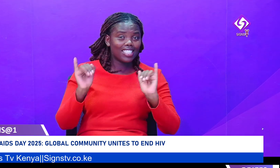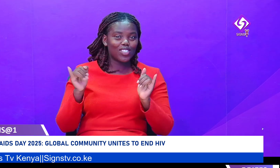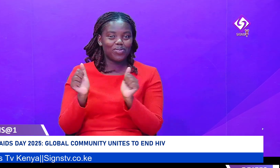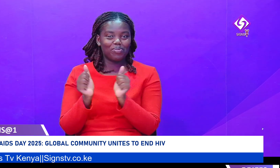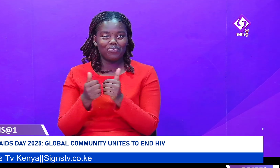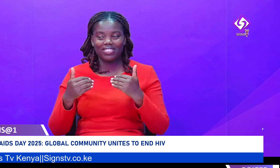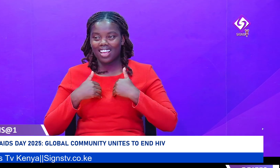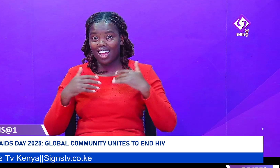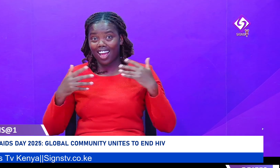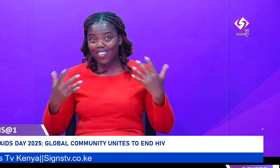On other news,